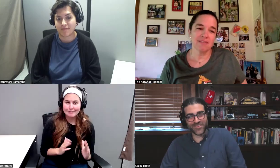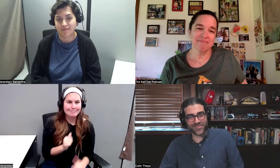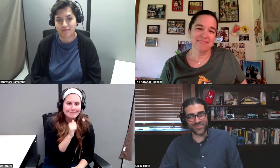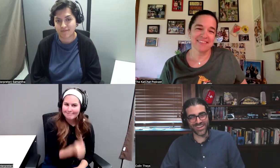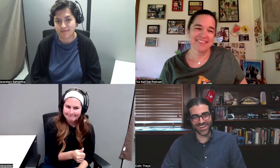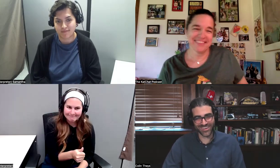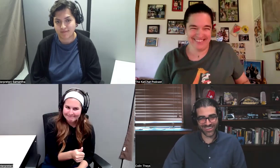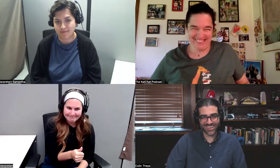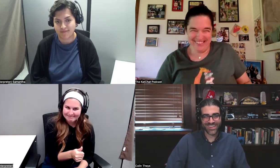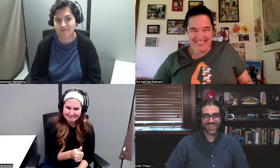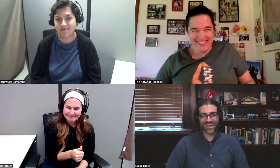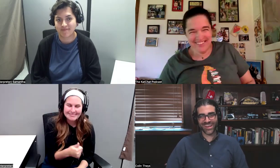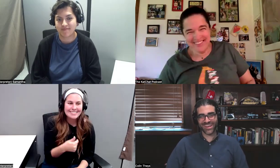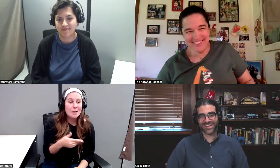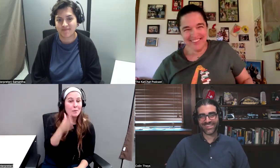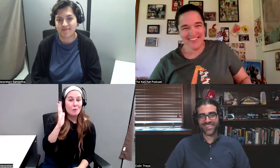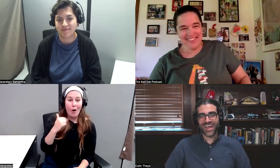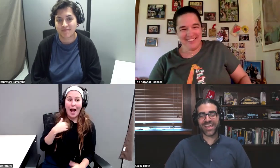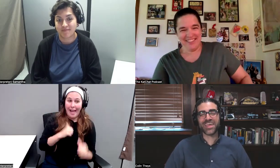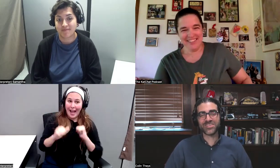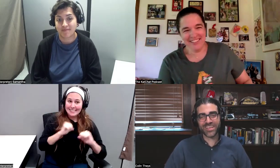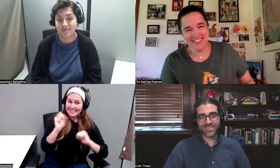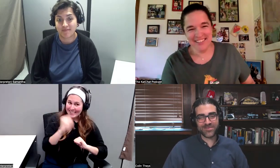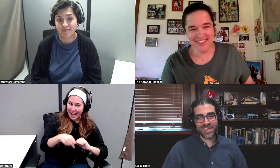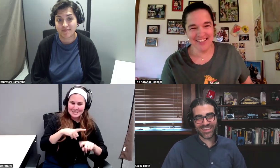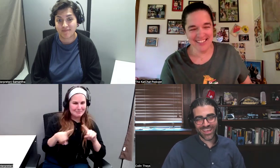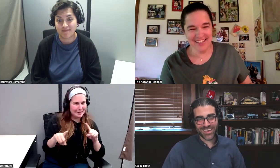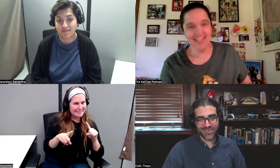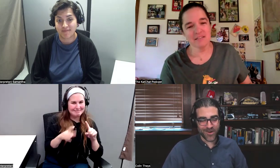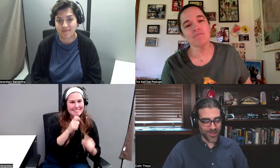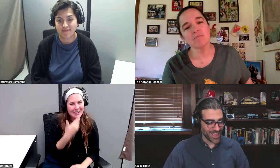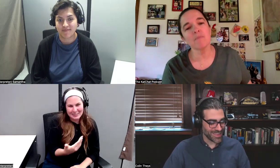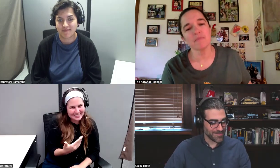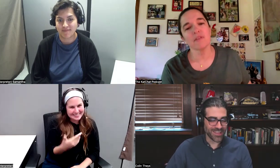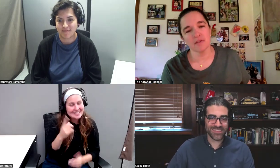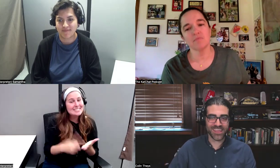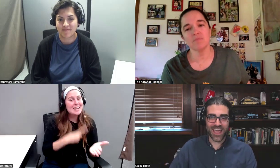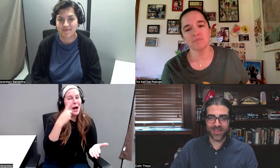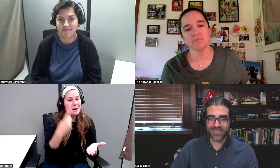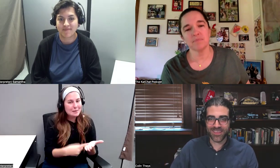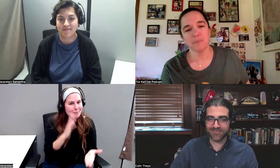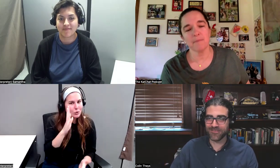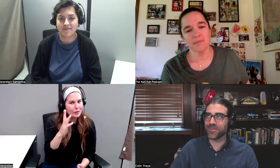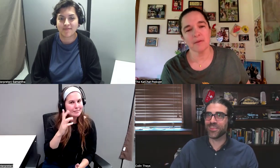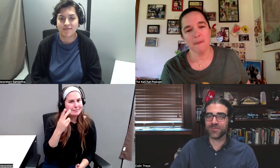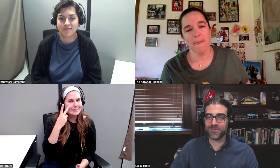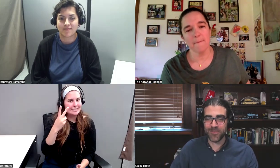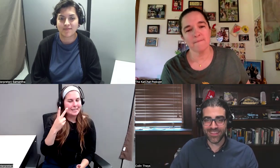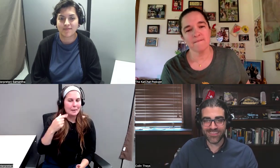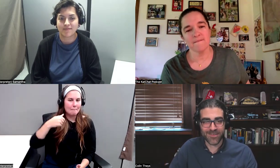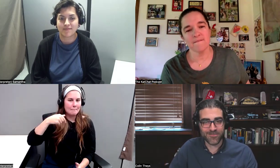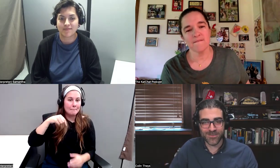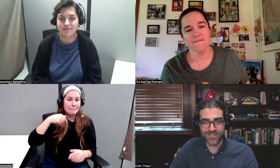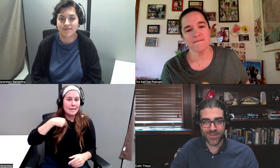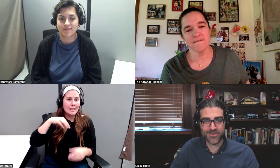did for. Uh, Occasionally you'll see me in a role that I am not seeking out. Like I think in Greek Recipe for